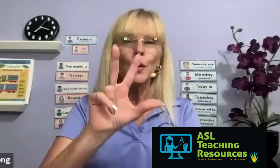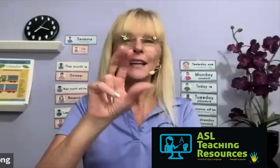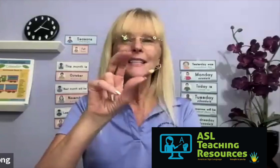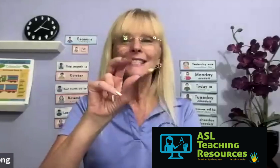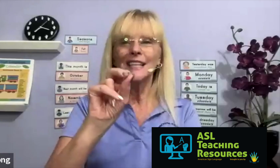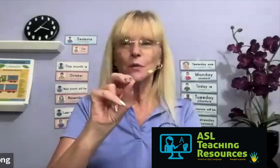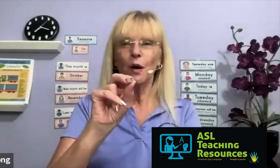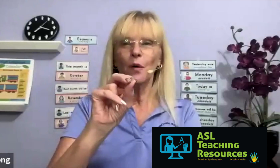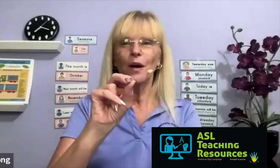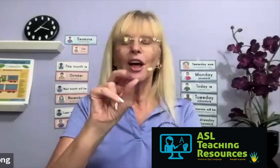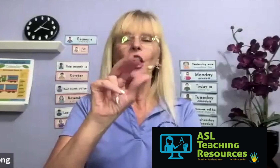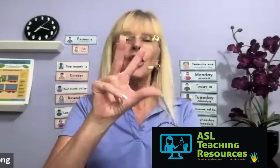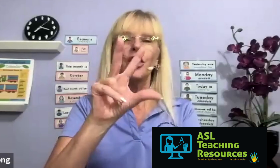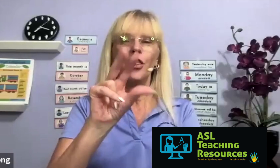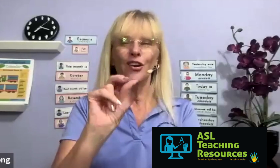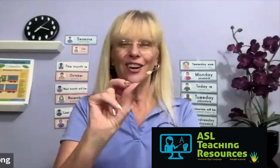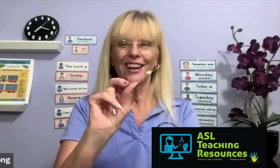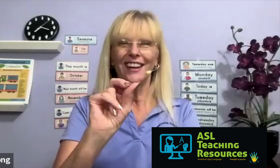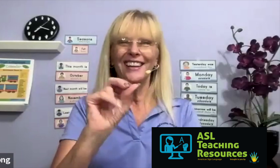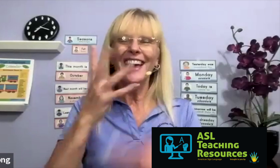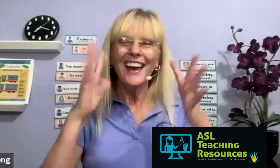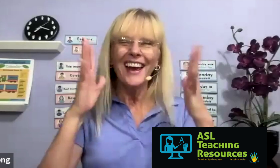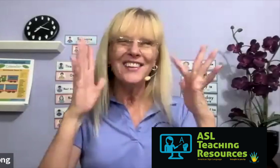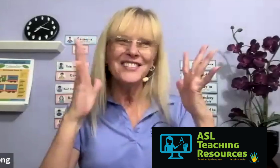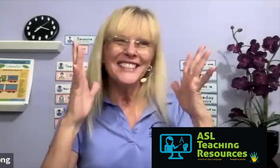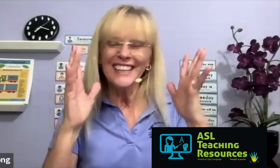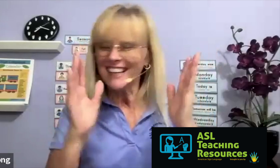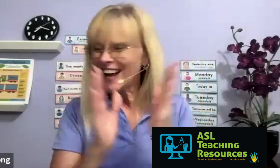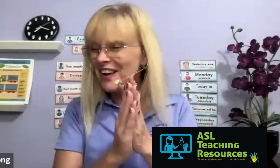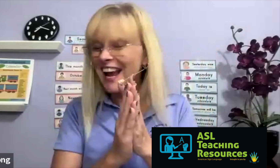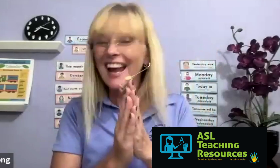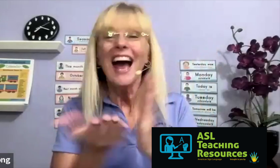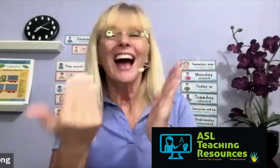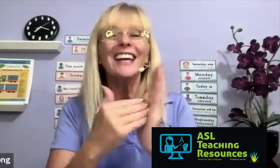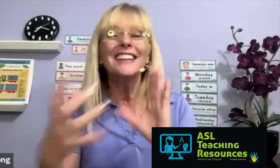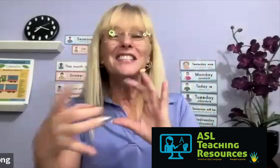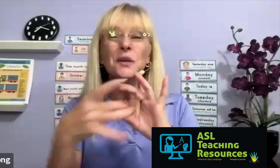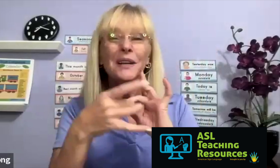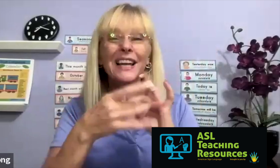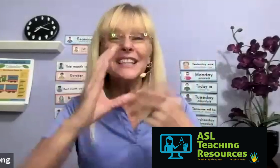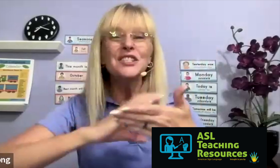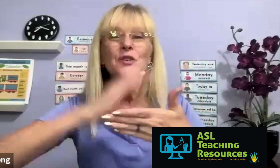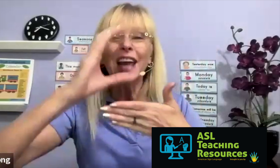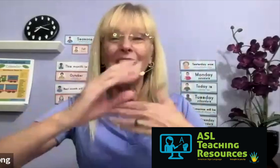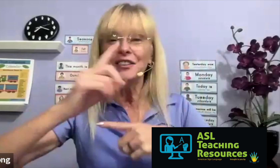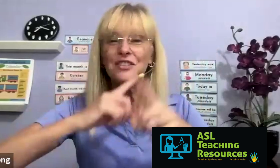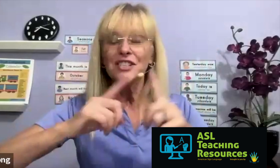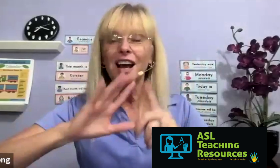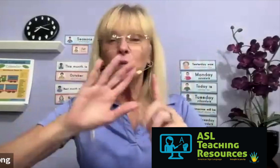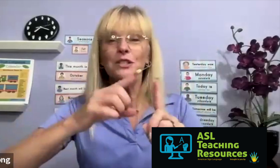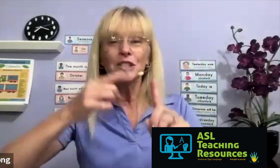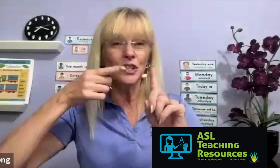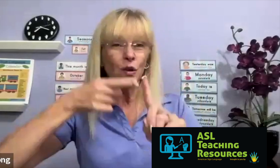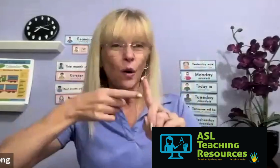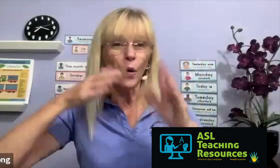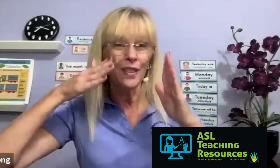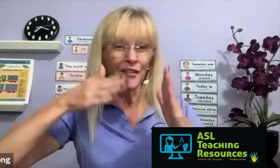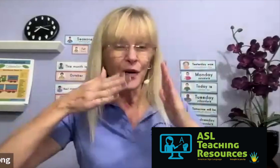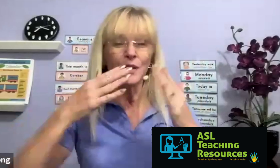30. 30. Yay, you did it. Okay, again, these are related to calendar sign, which is the goal and the focus